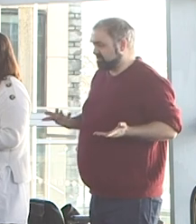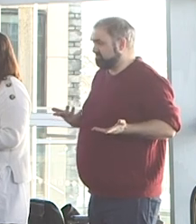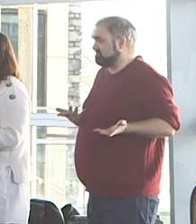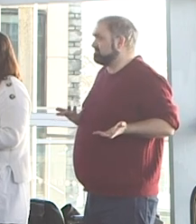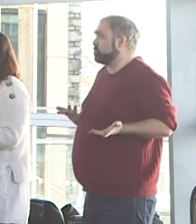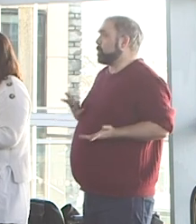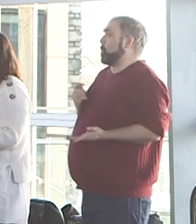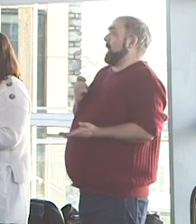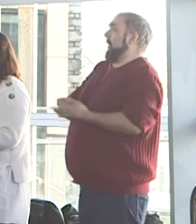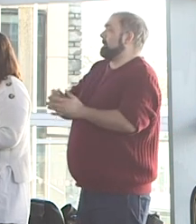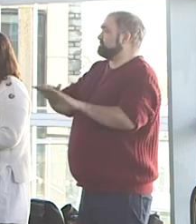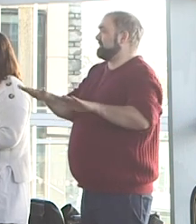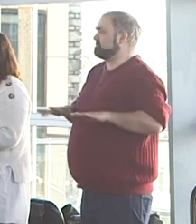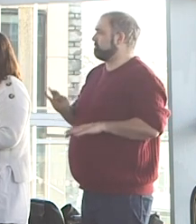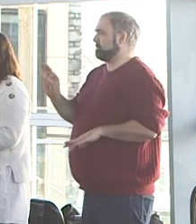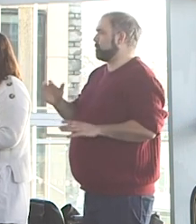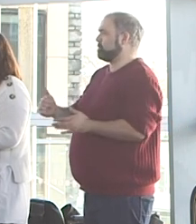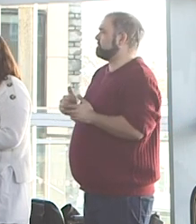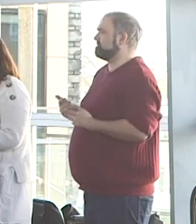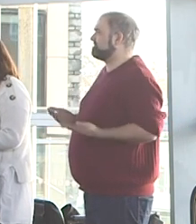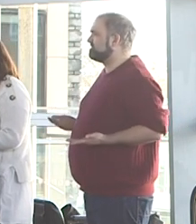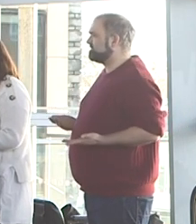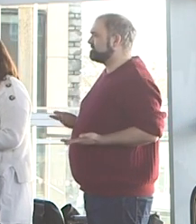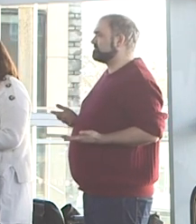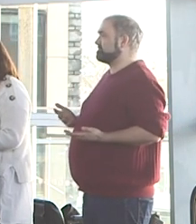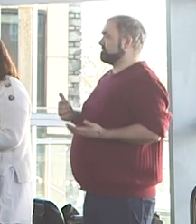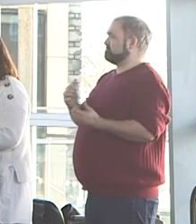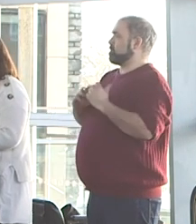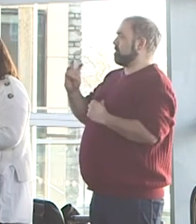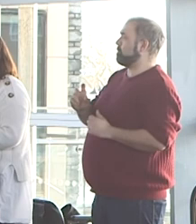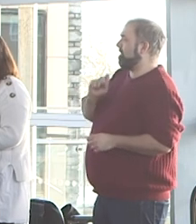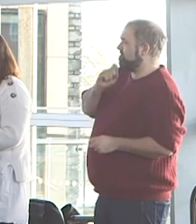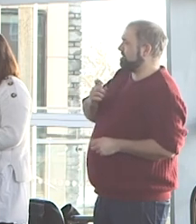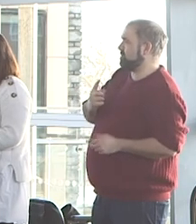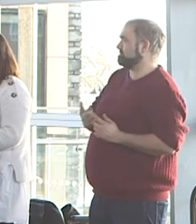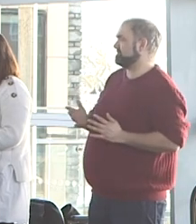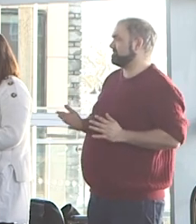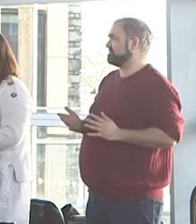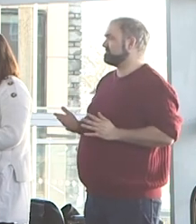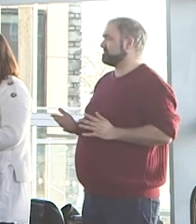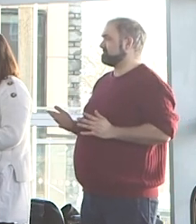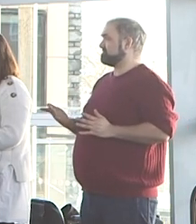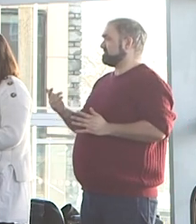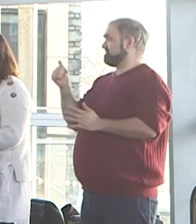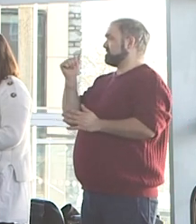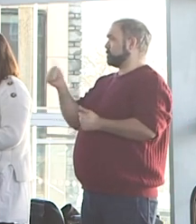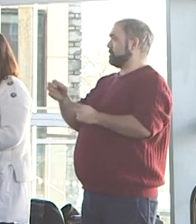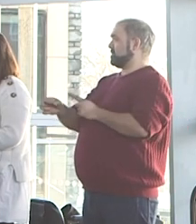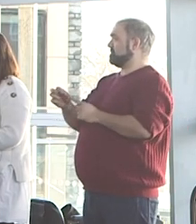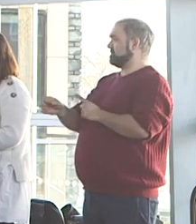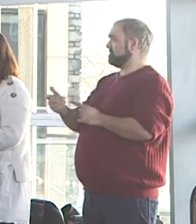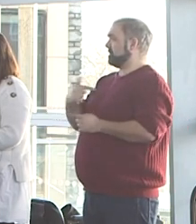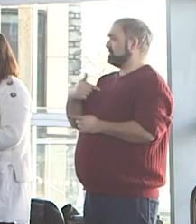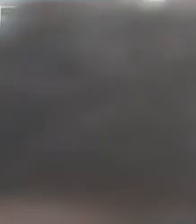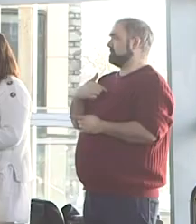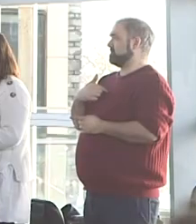the spaces that we're in, nobody else is going to do that for us. I mean, Pride Cymru will, but not that many people. Yeah. No, that's a really good point. Obviously,